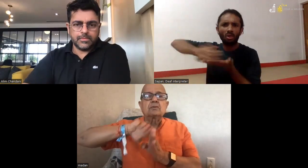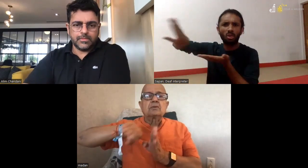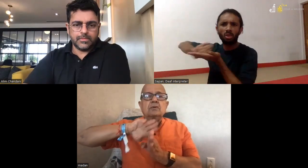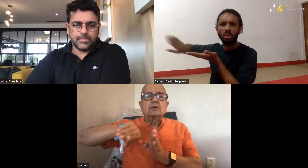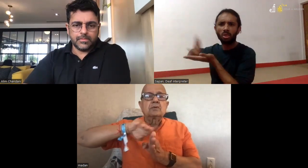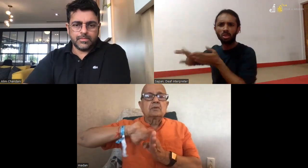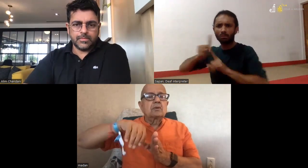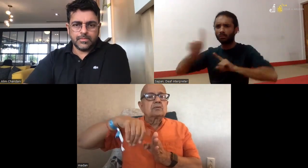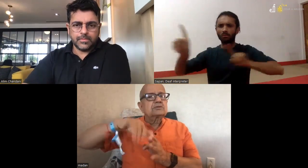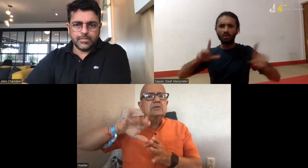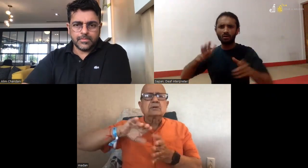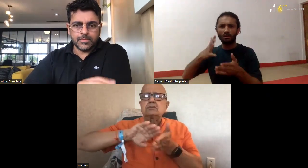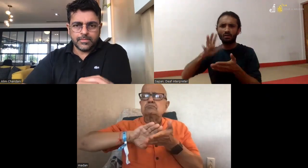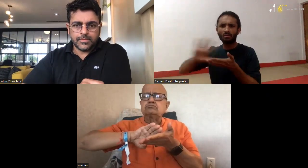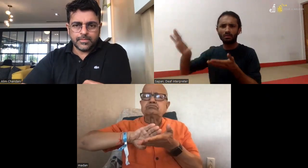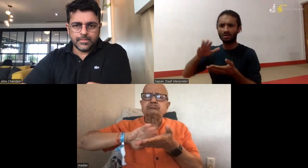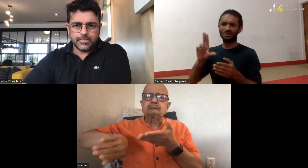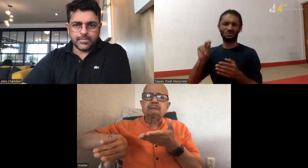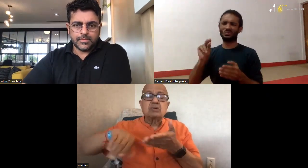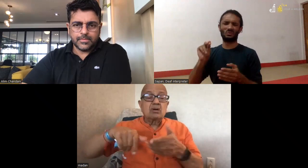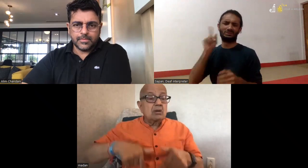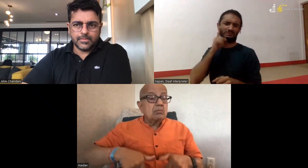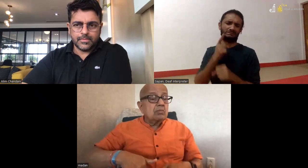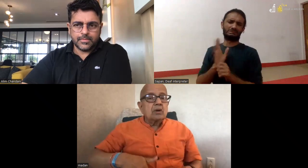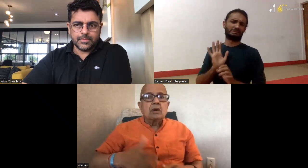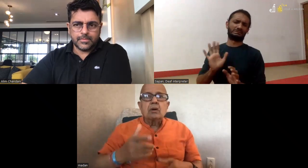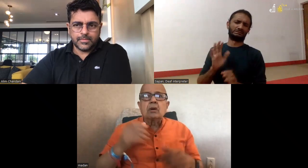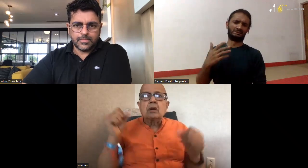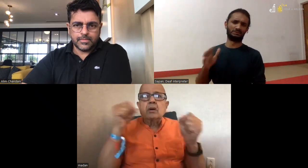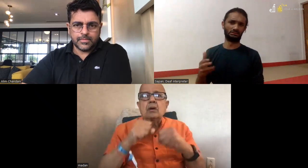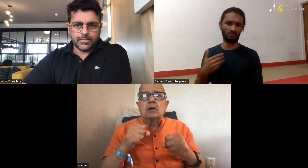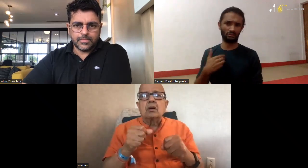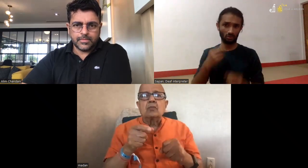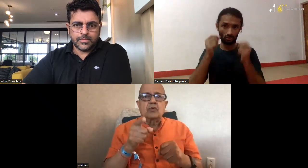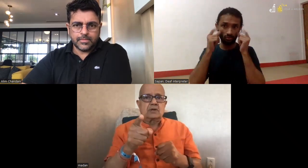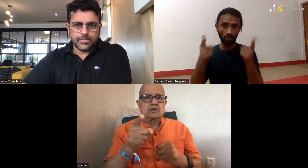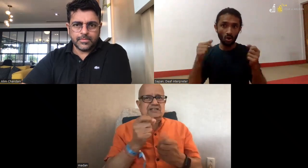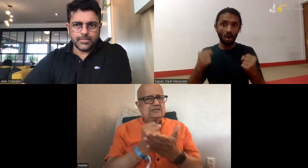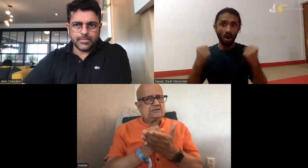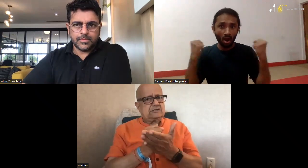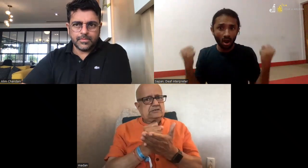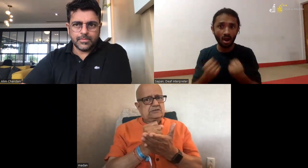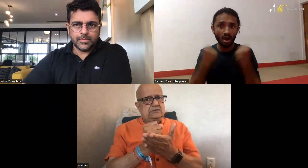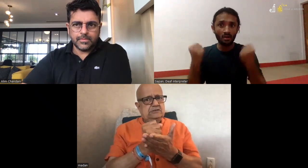school, the principal who had also gone to the Gallaudet University in